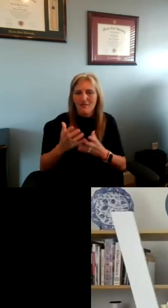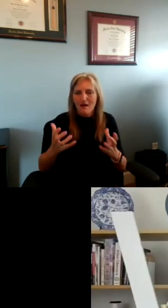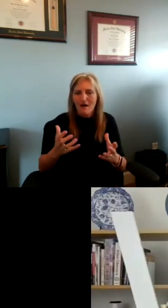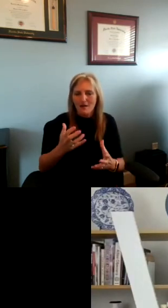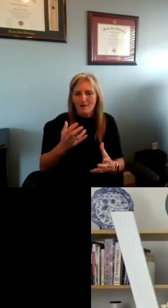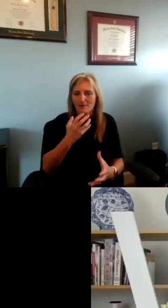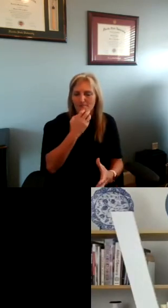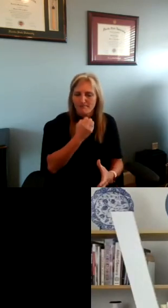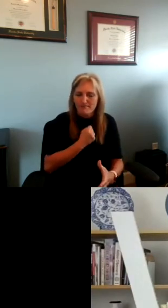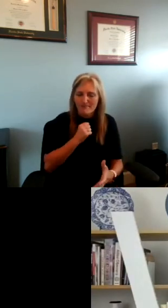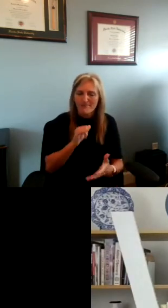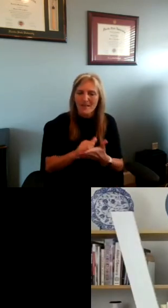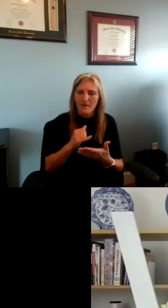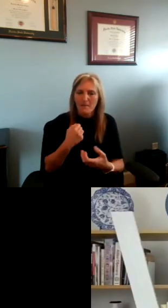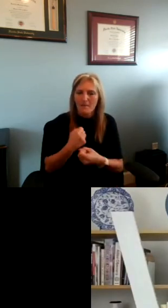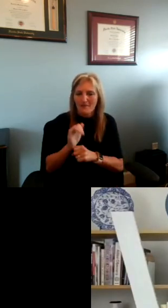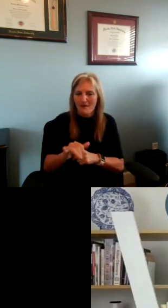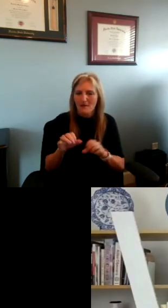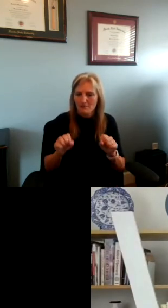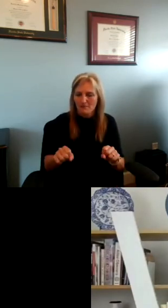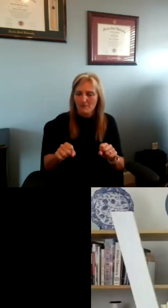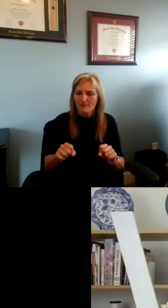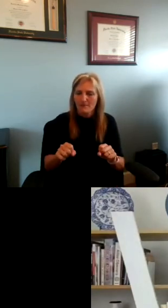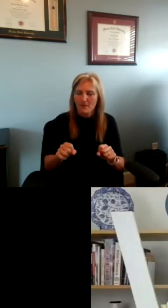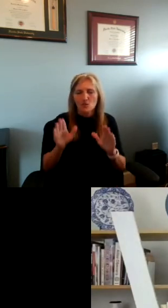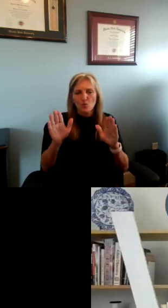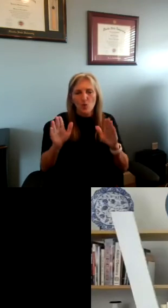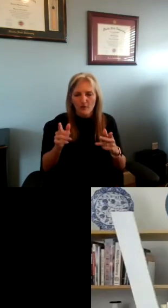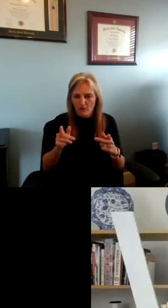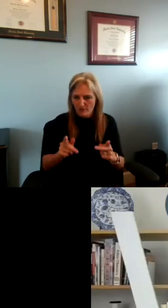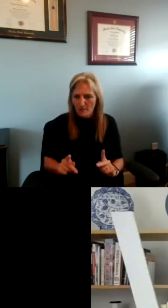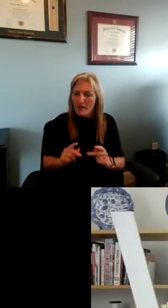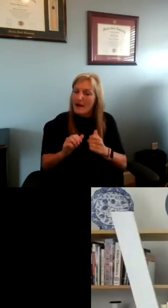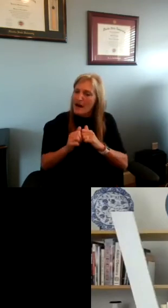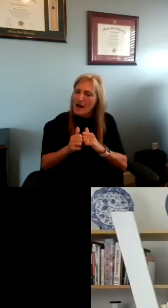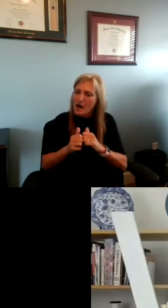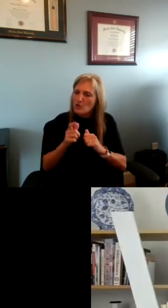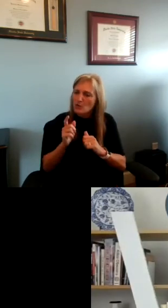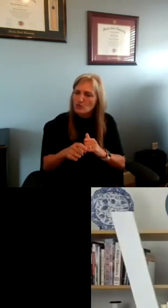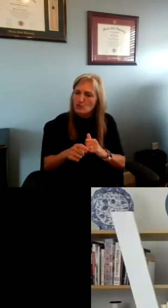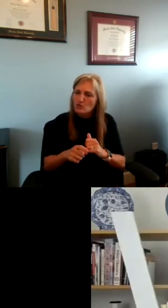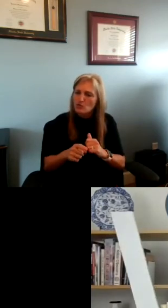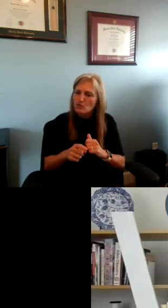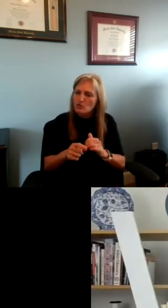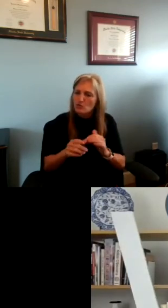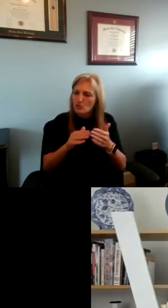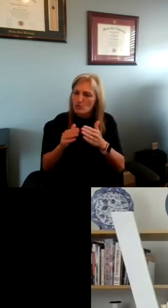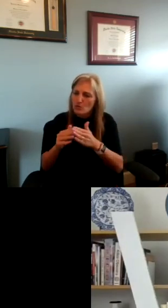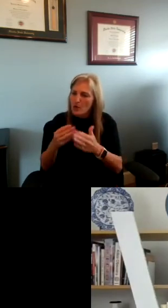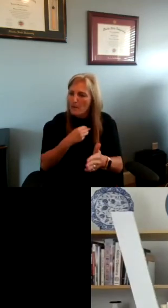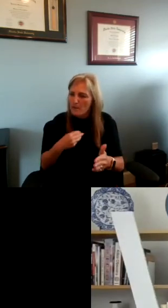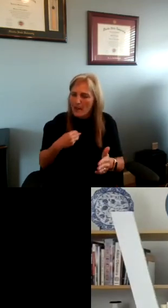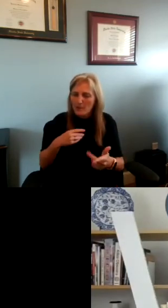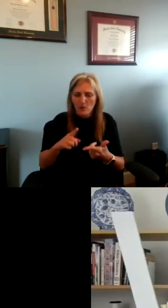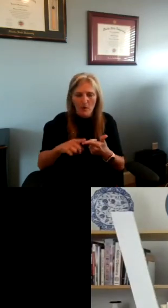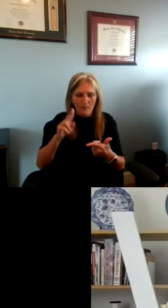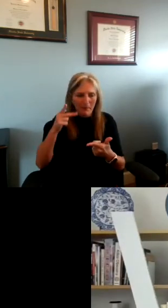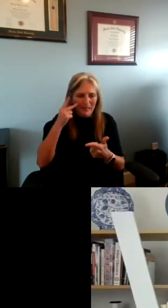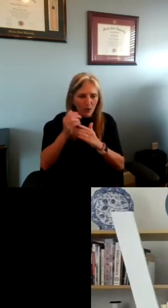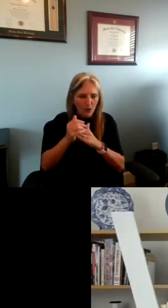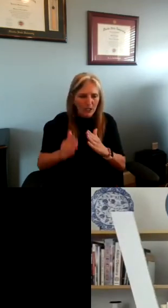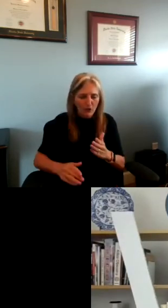that happen. It's a wonderful opportunity. How should community members, political leaders,